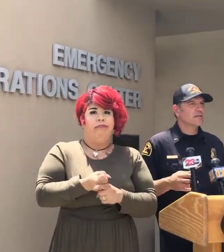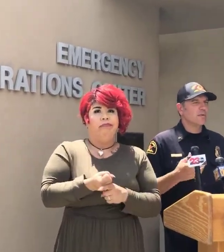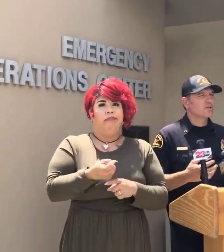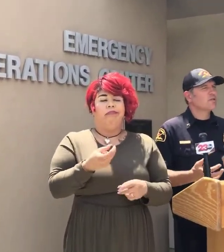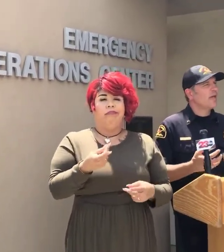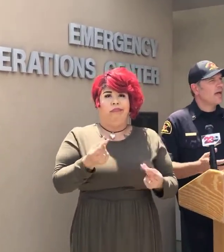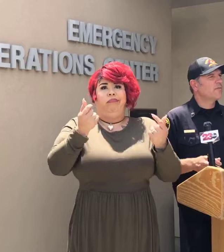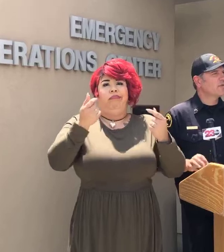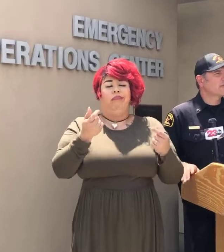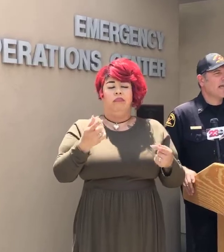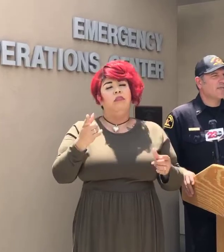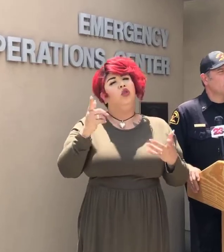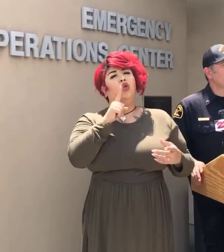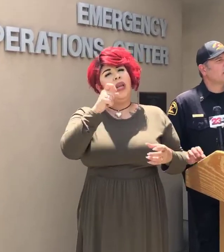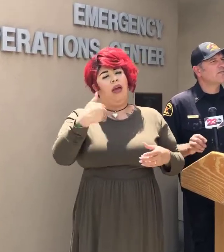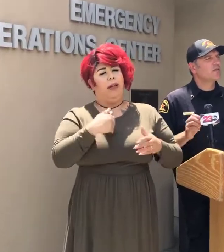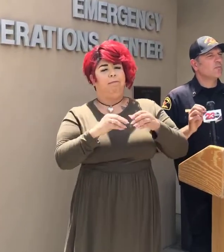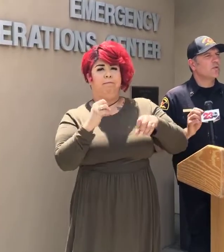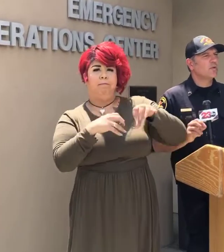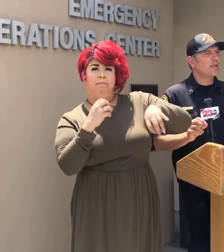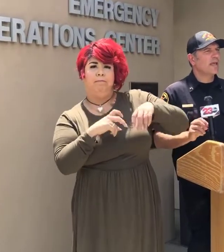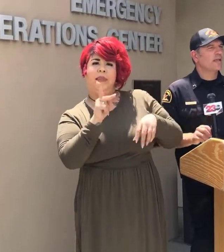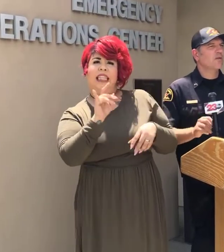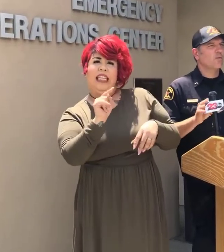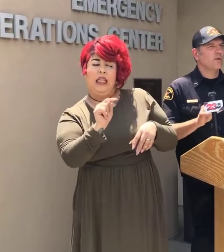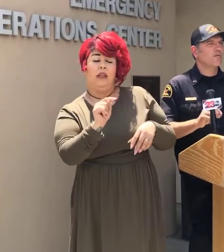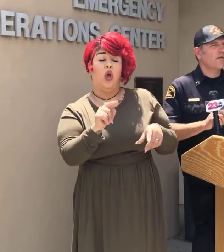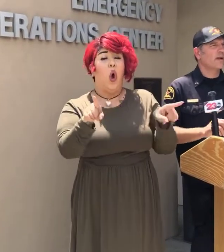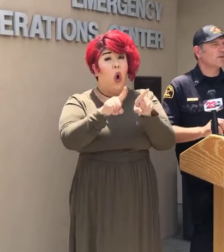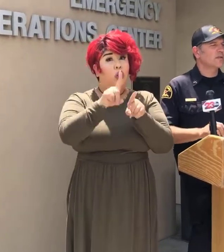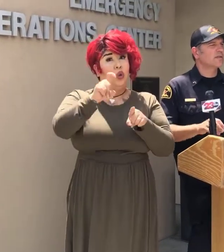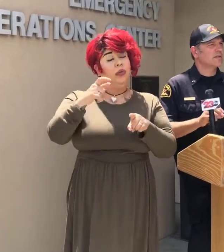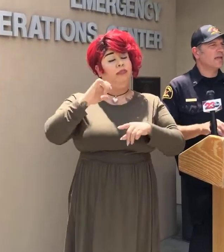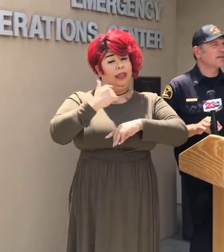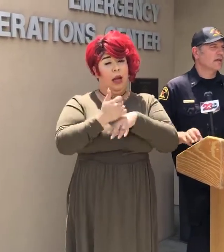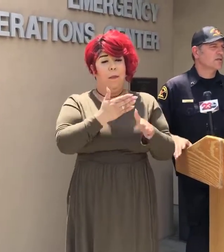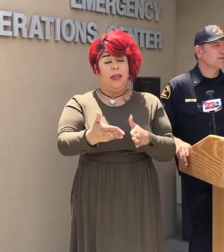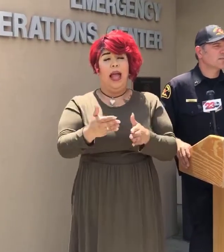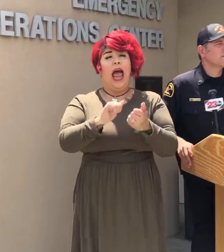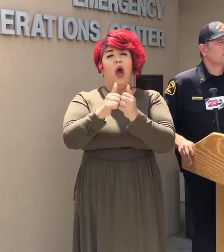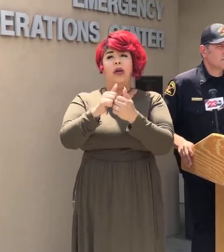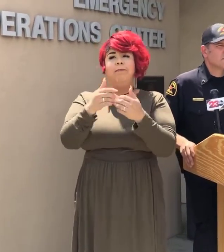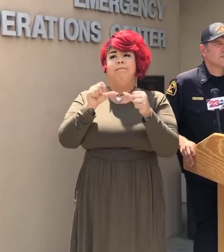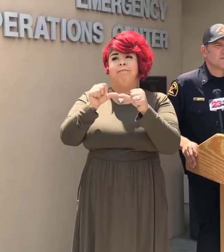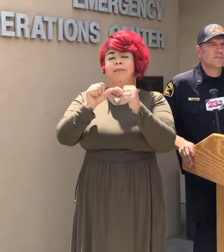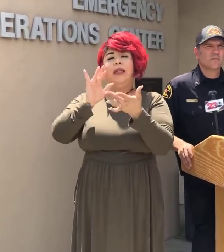regular basis, make sure you have those and have a plan of communicating with your family to stay in touch.